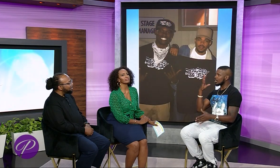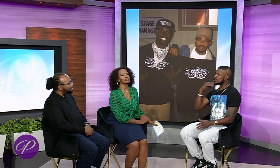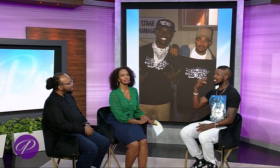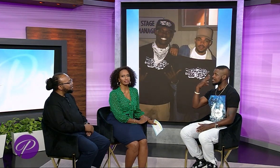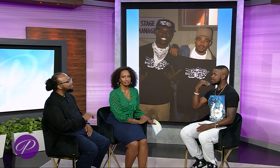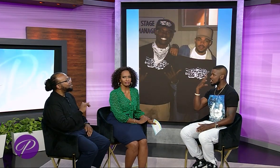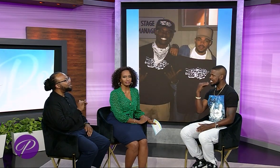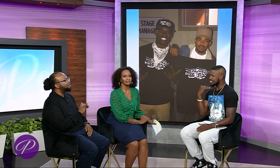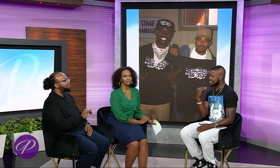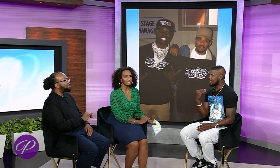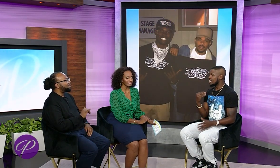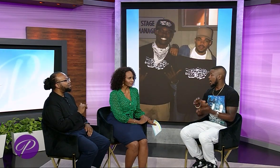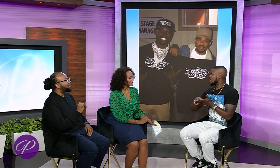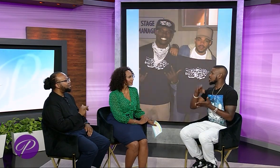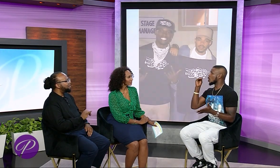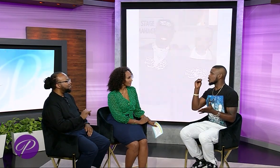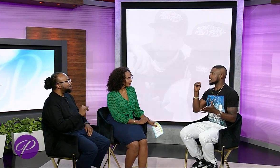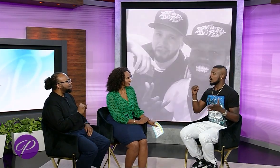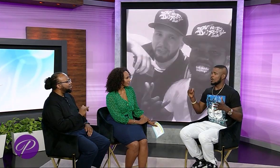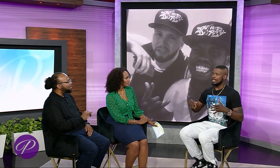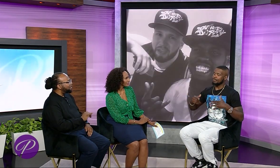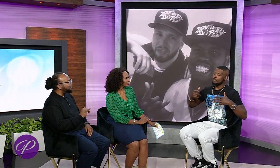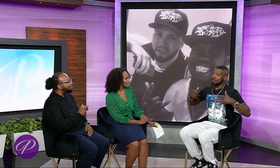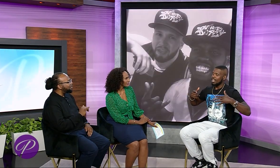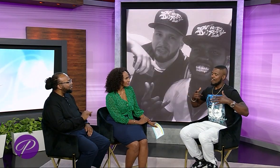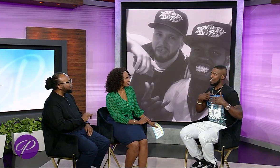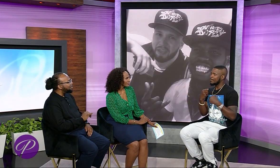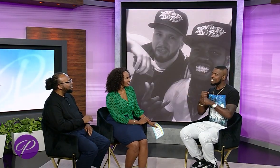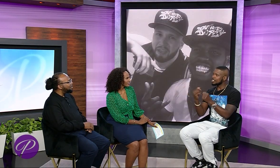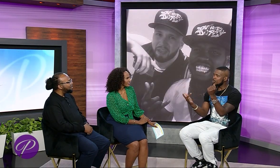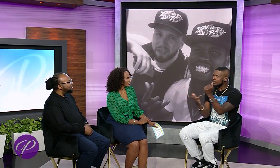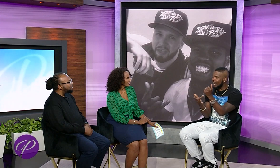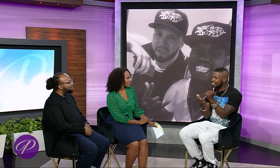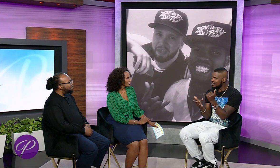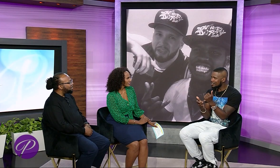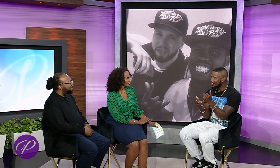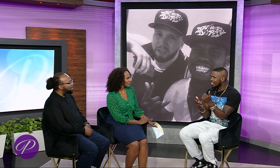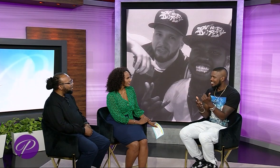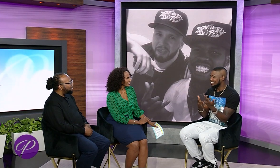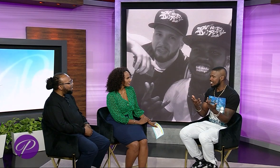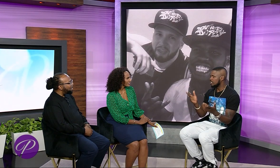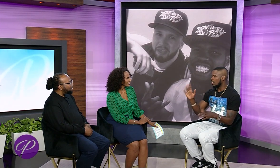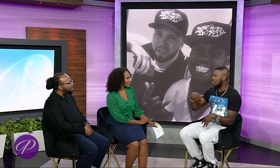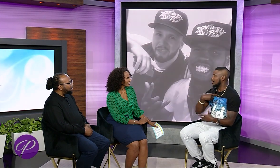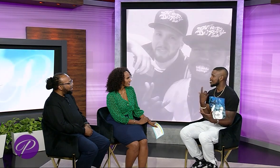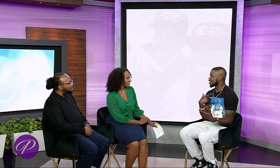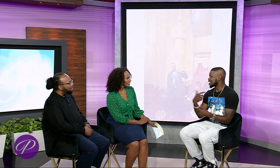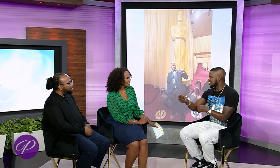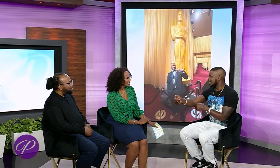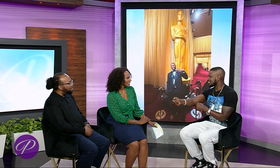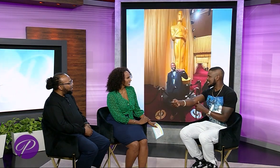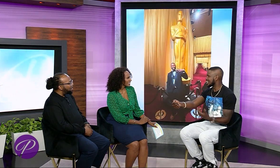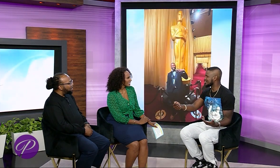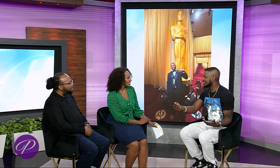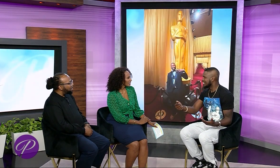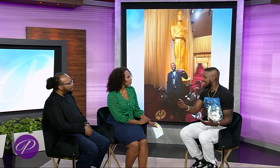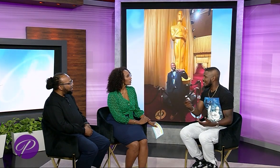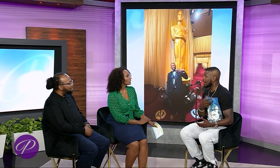those experiences and learning, okay, if I make it too technical, then you're gonna change the channel. If I'm